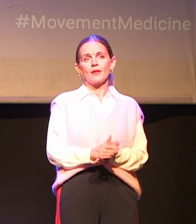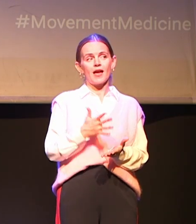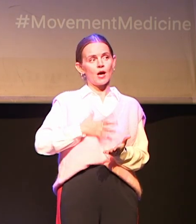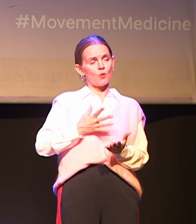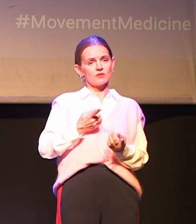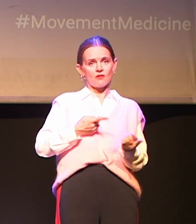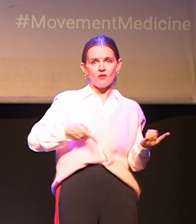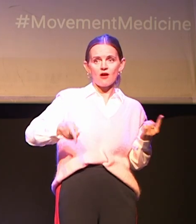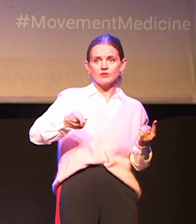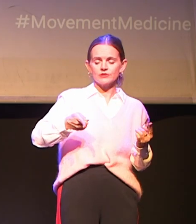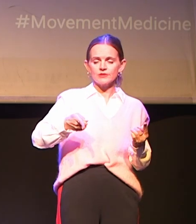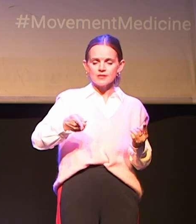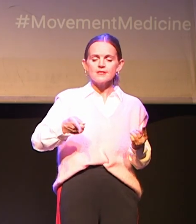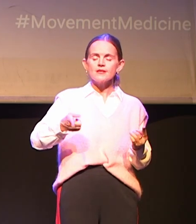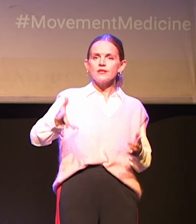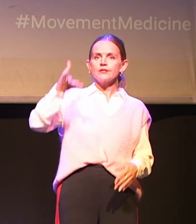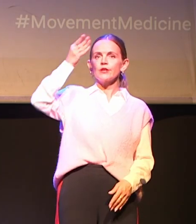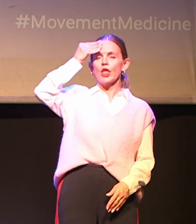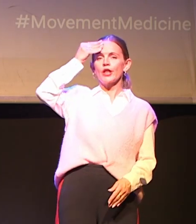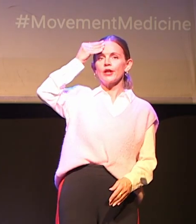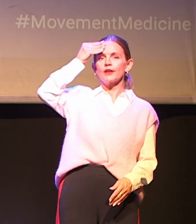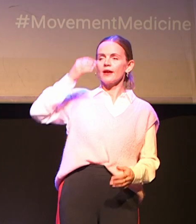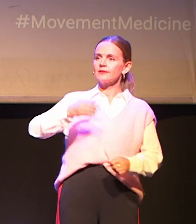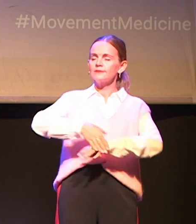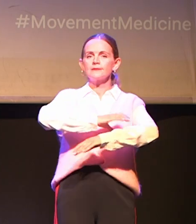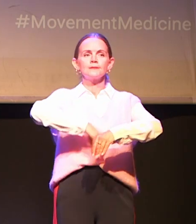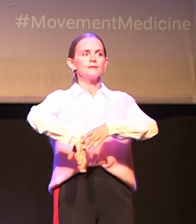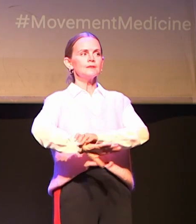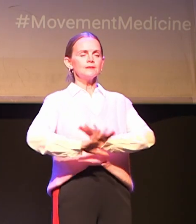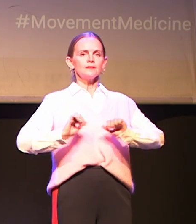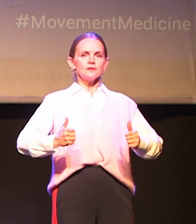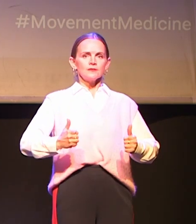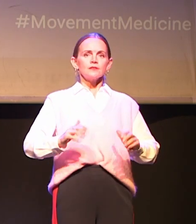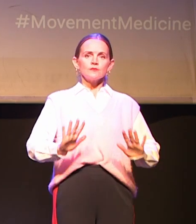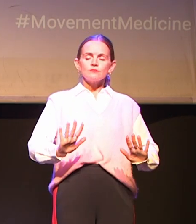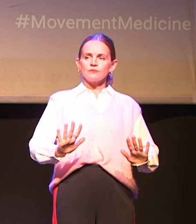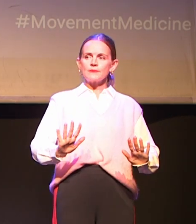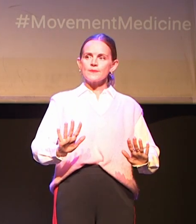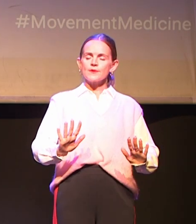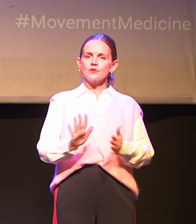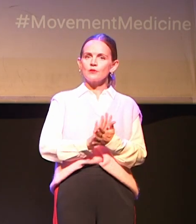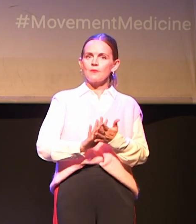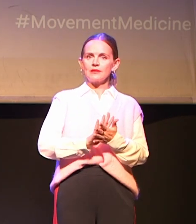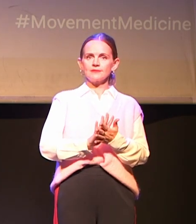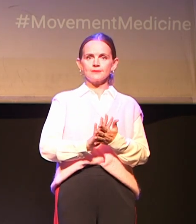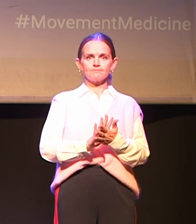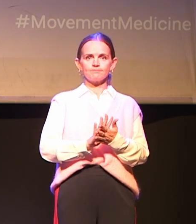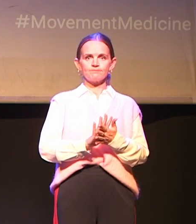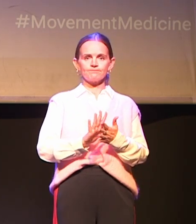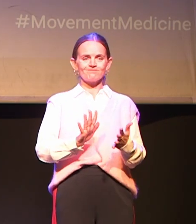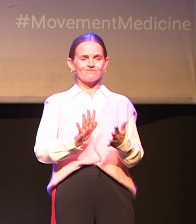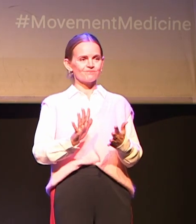moment and pull ourselves together in such a way that our inherent, like our leaning